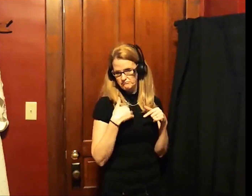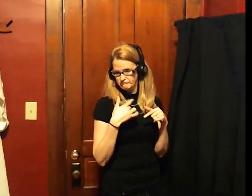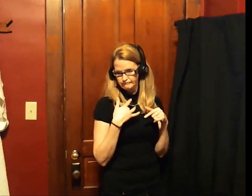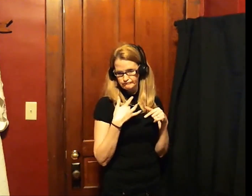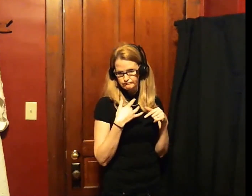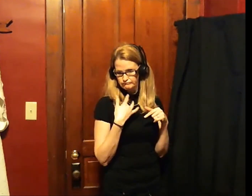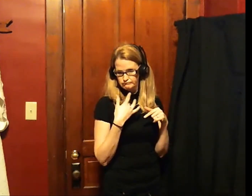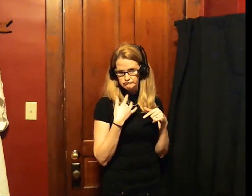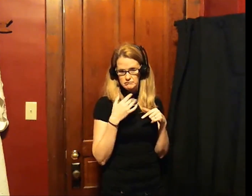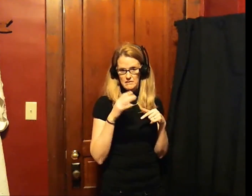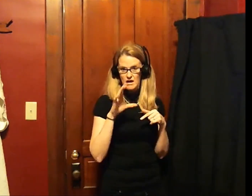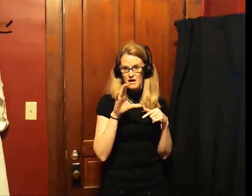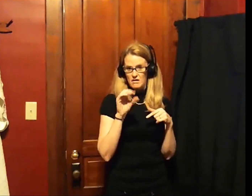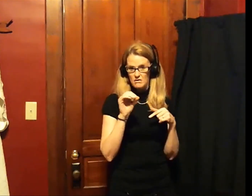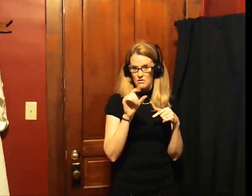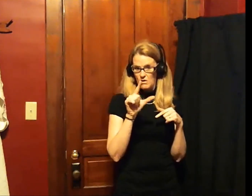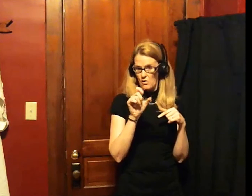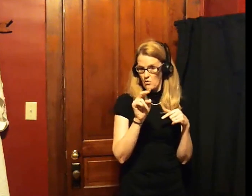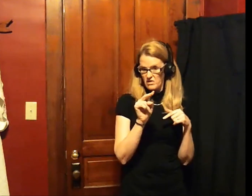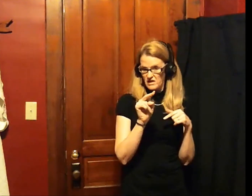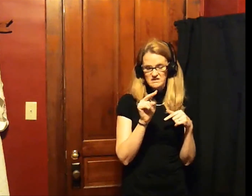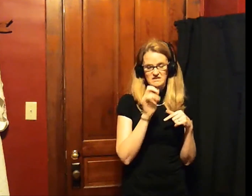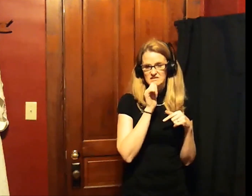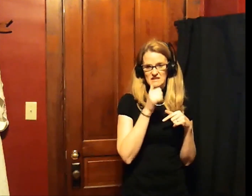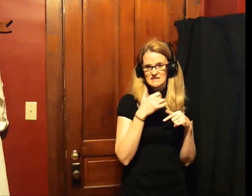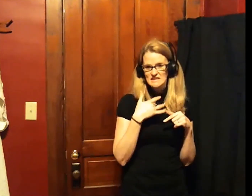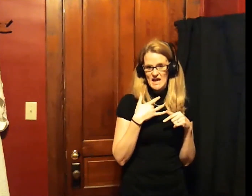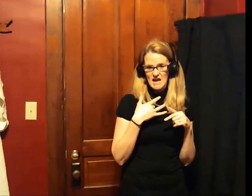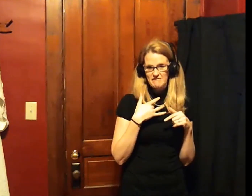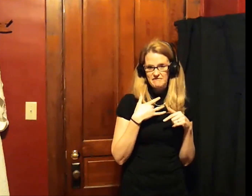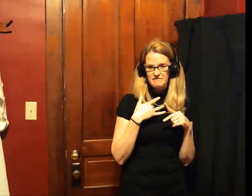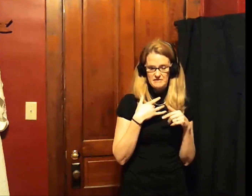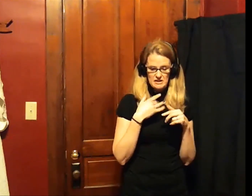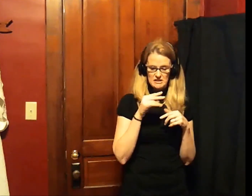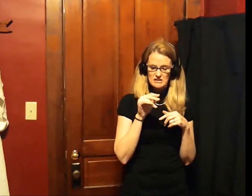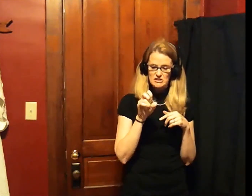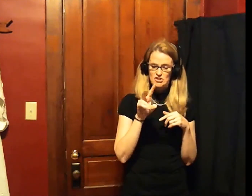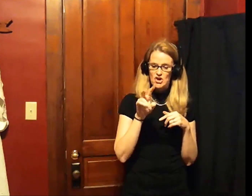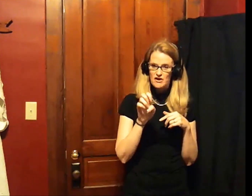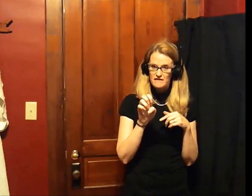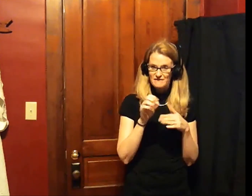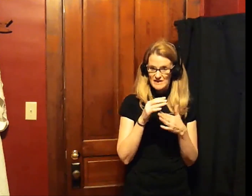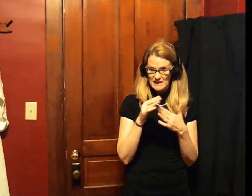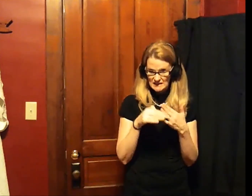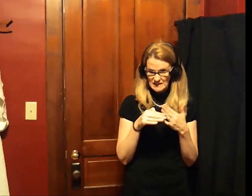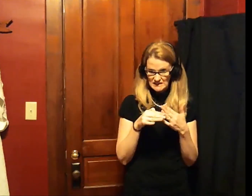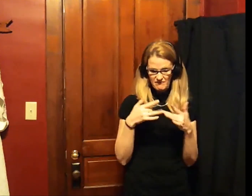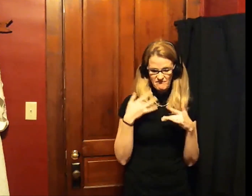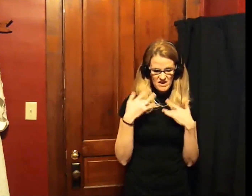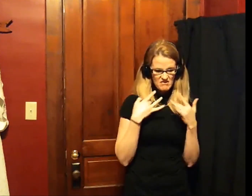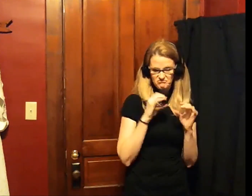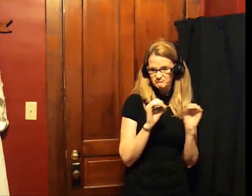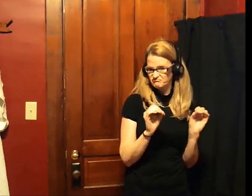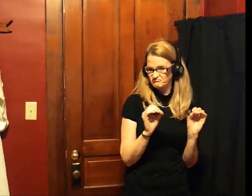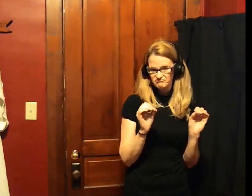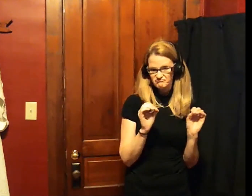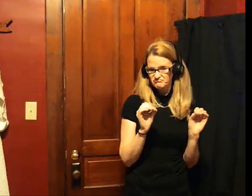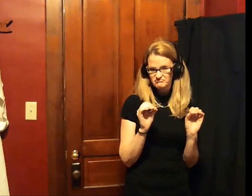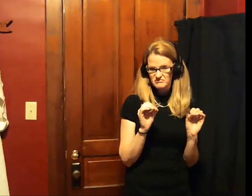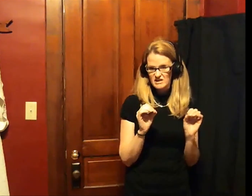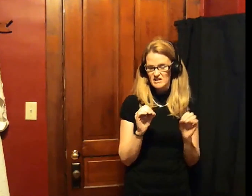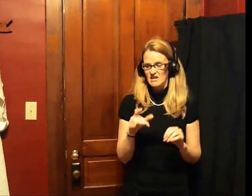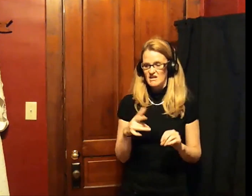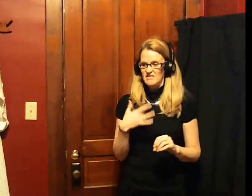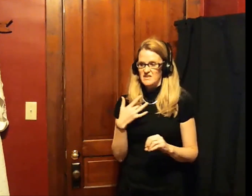in this removal. The colon only has the nerve endings that respond to pressure. That's why any of the sensations in the